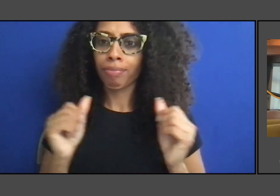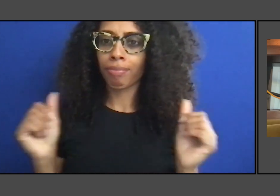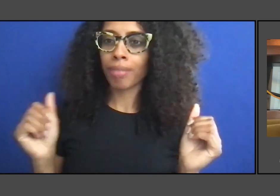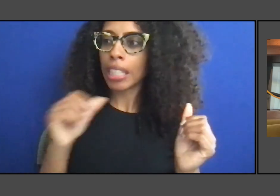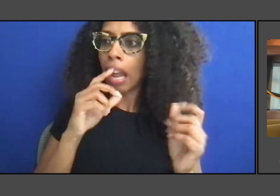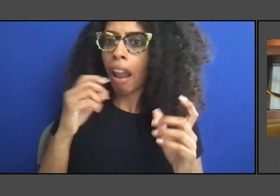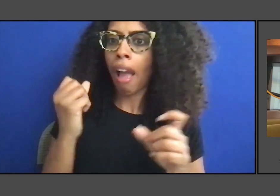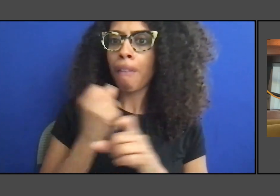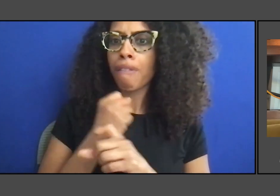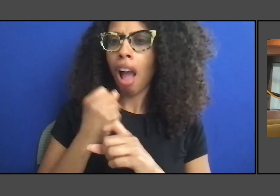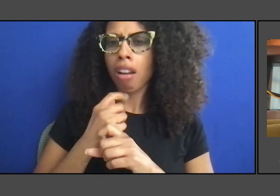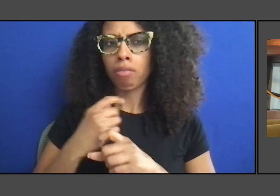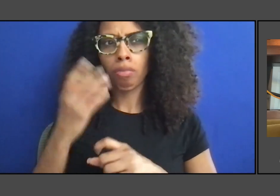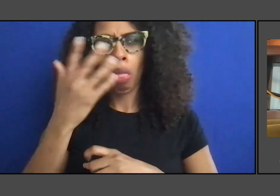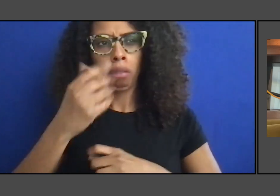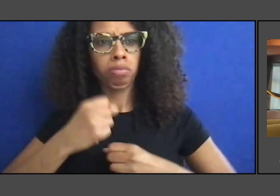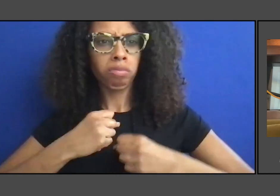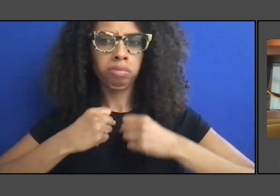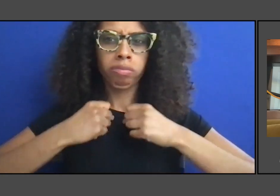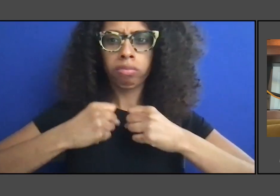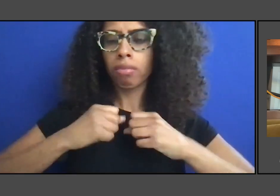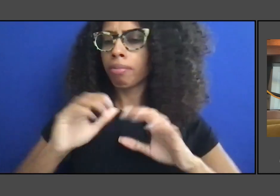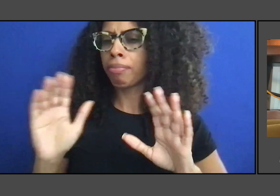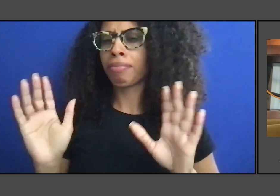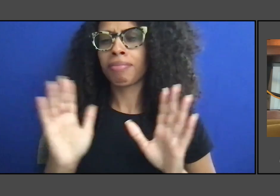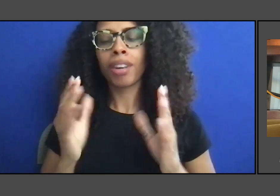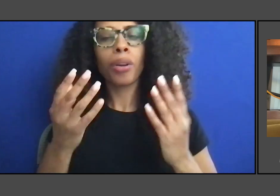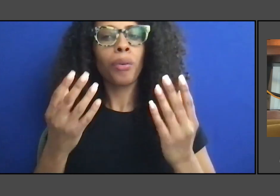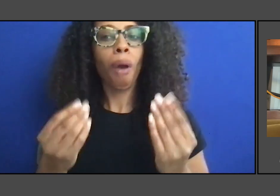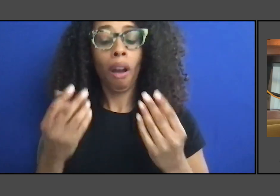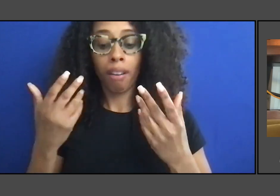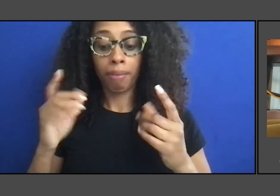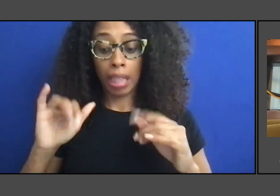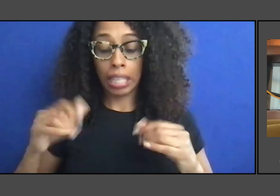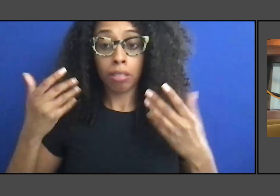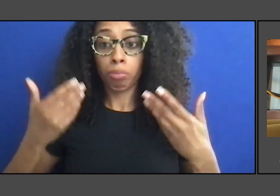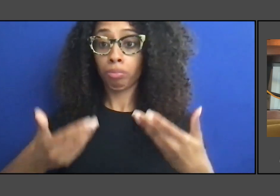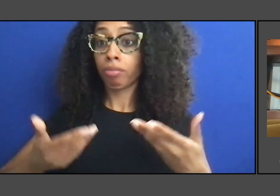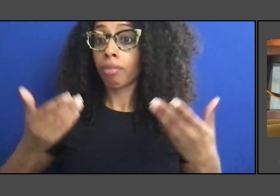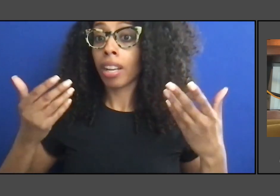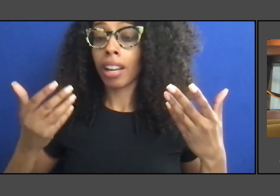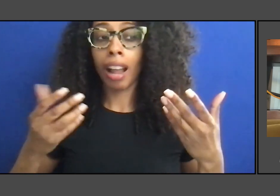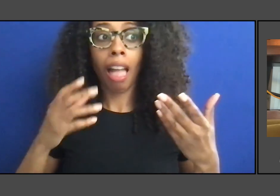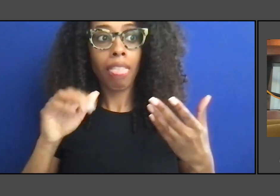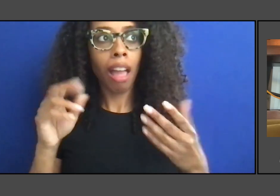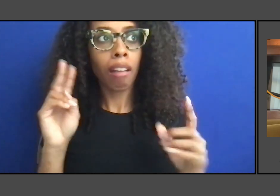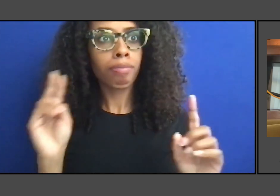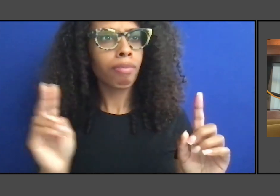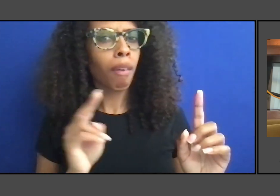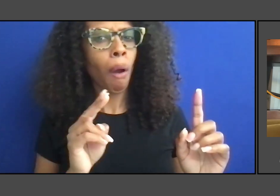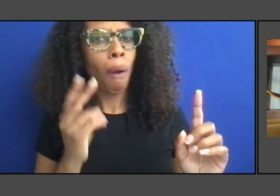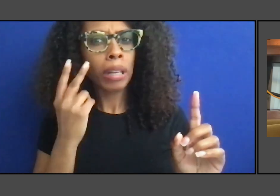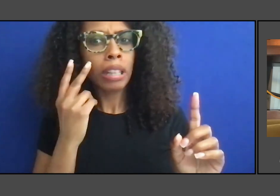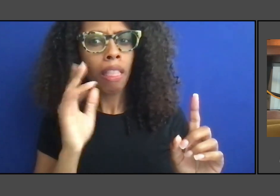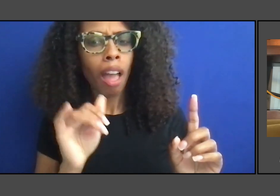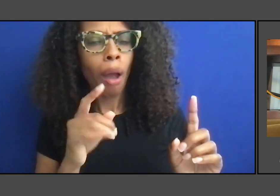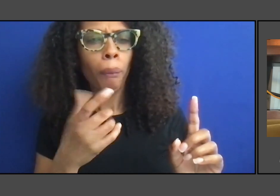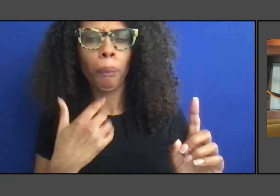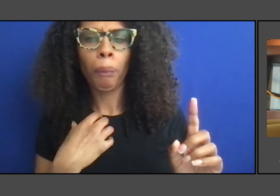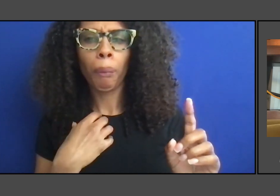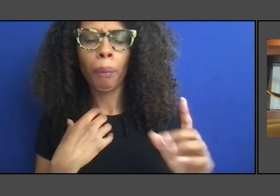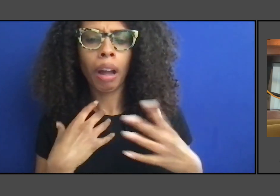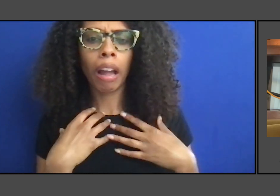I mean? She's like, this is just how I am. And that was so healing to be in her company and to feel her in all